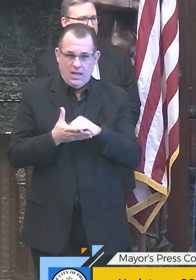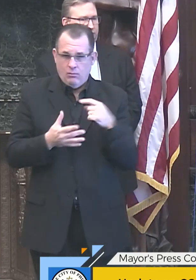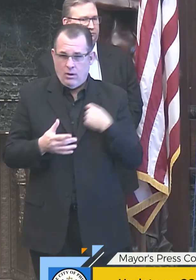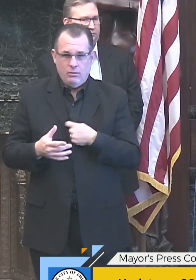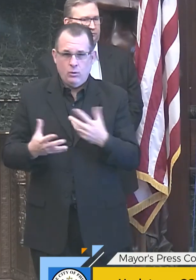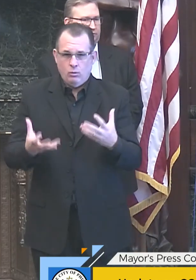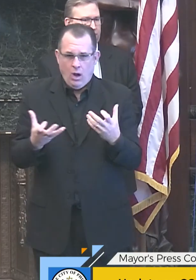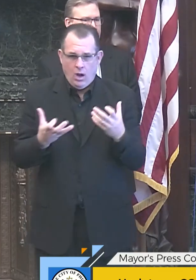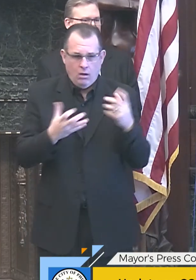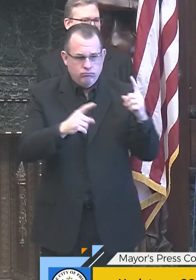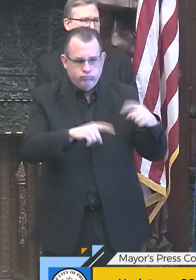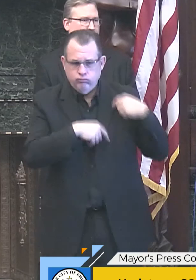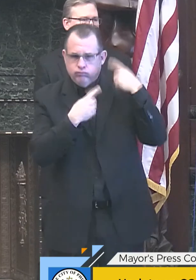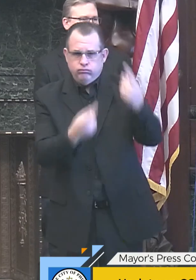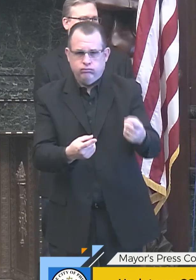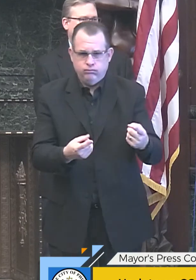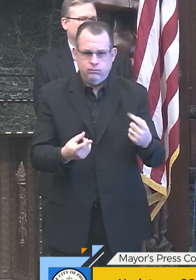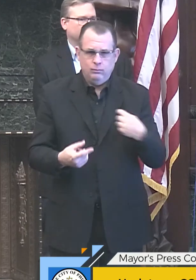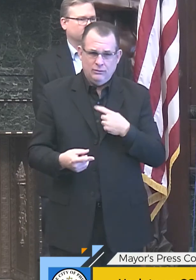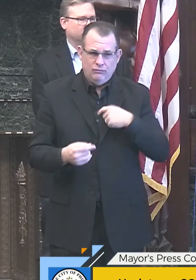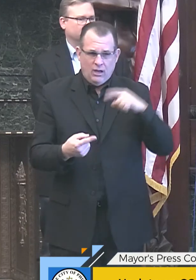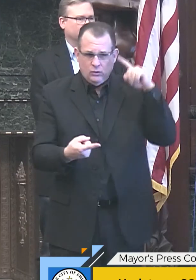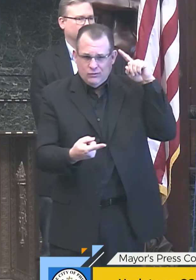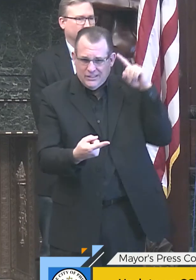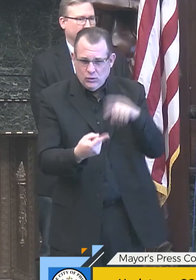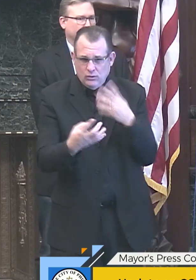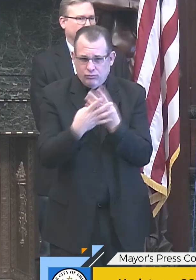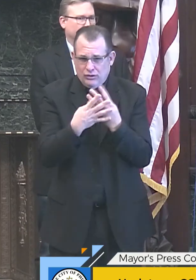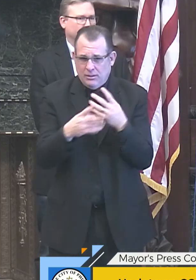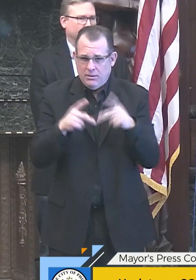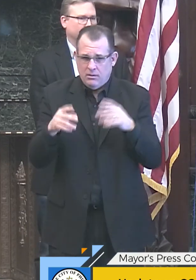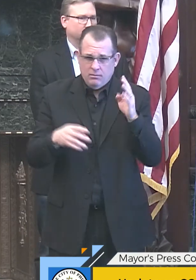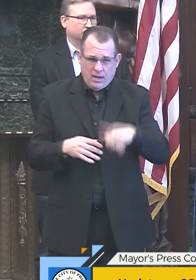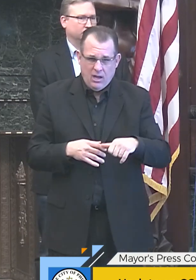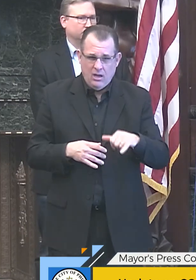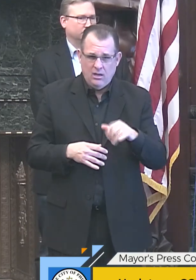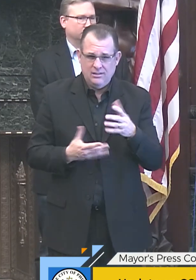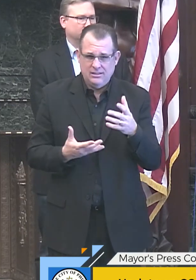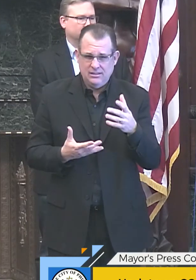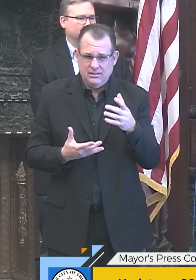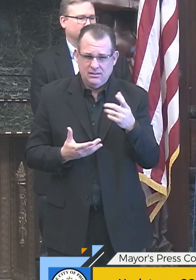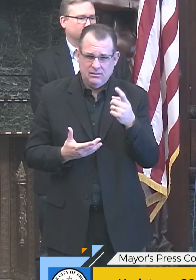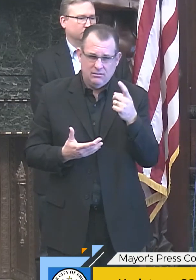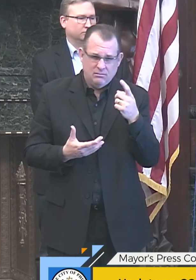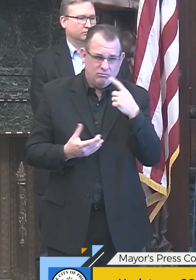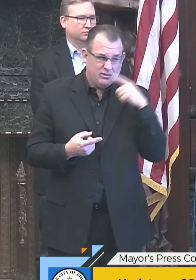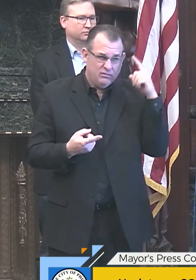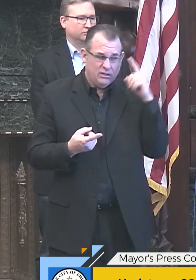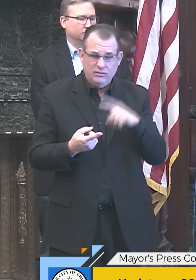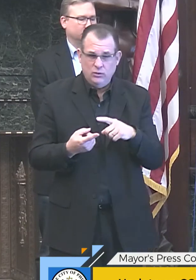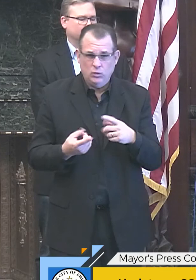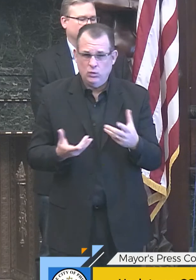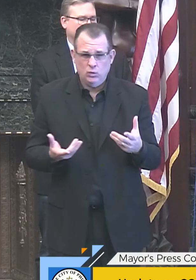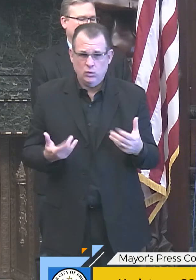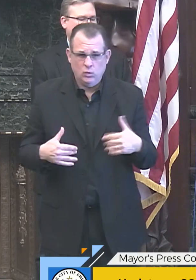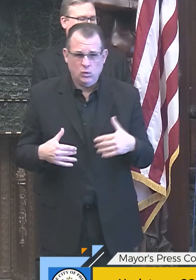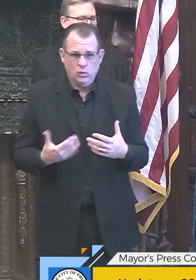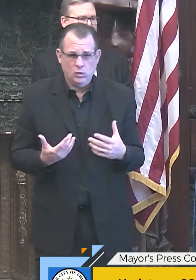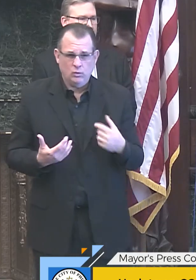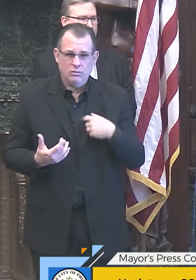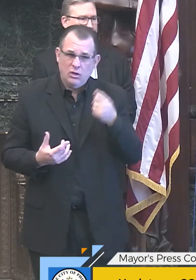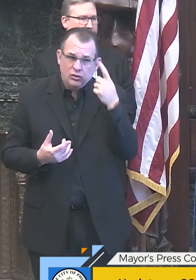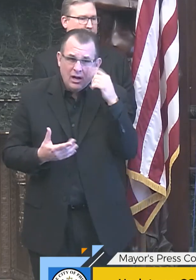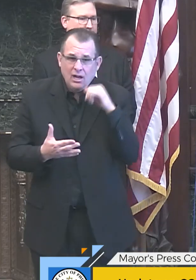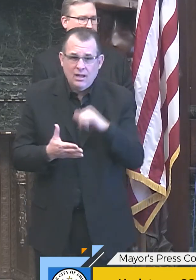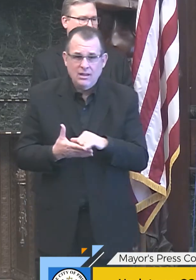along. We've reduced our prison population by 40% over the last 4+ years. We understand that this is